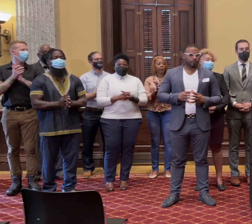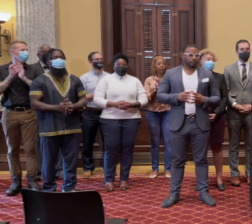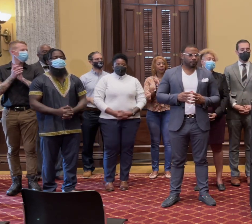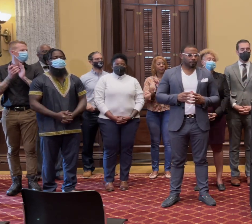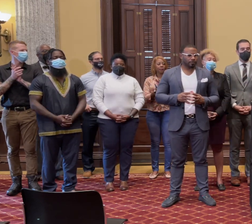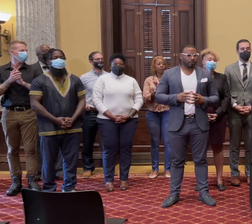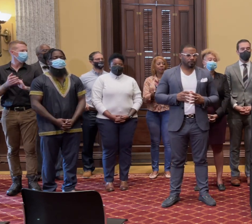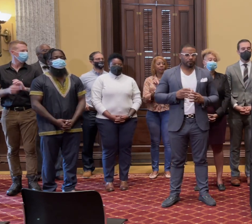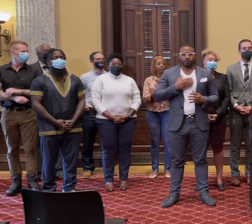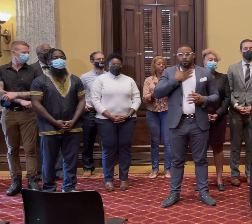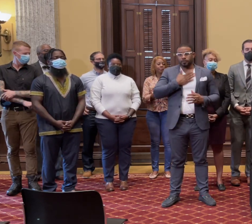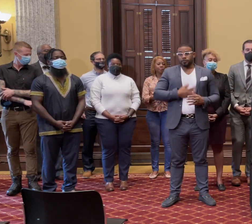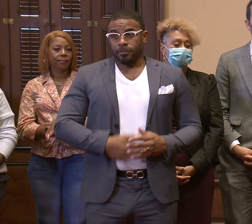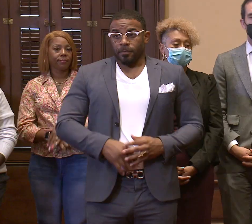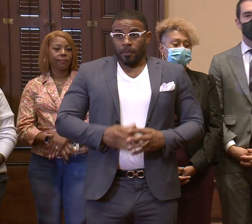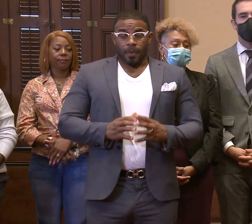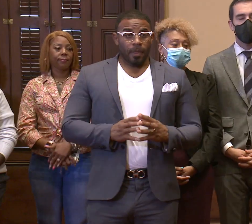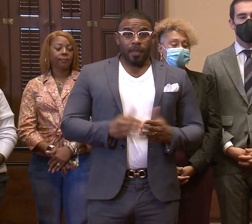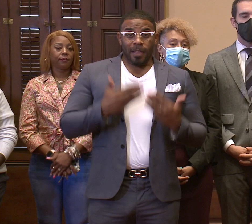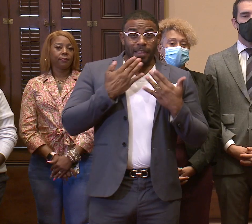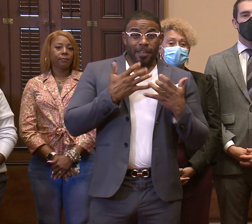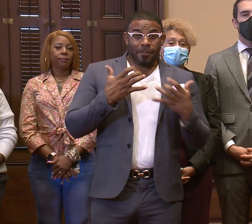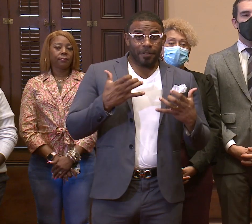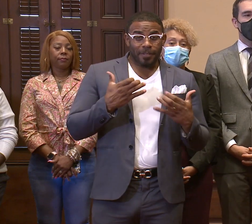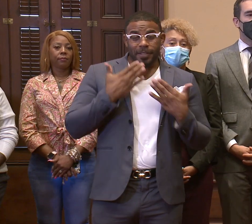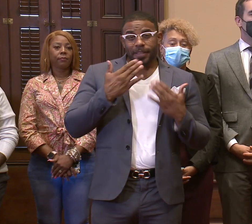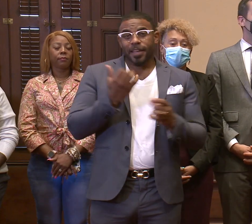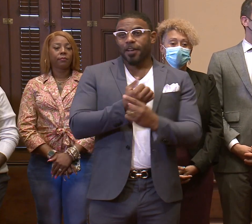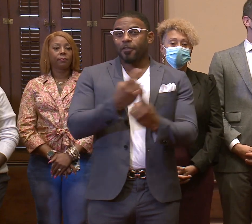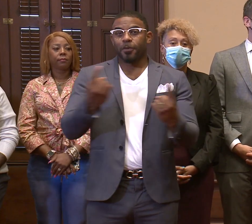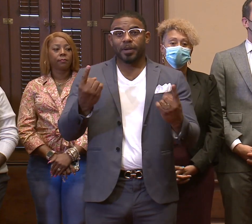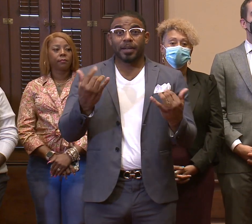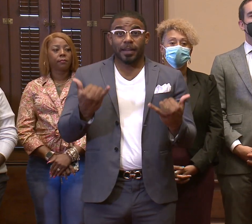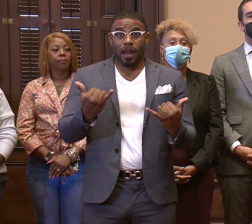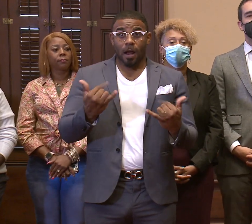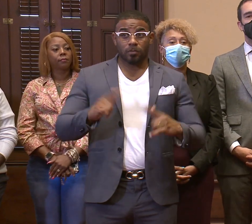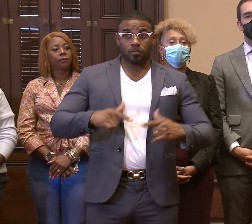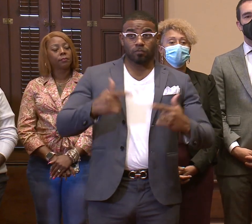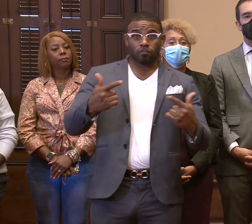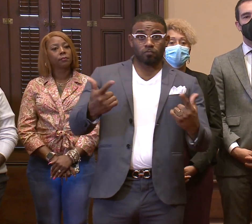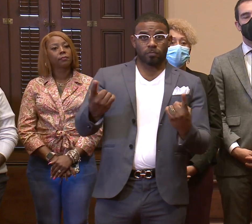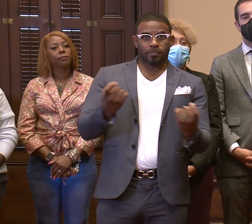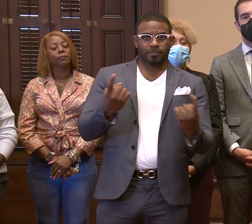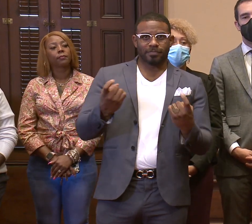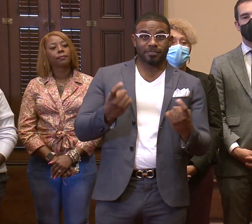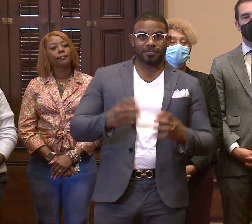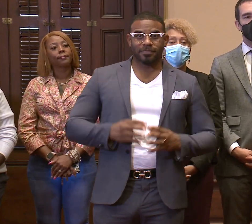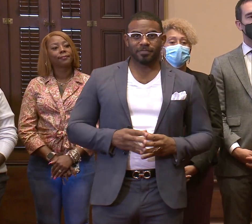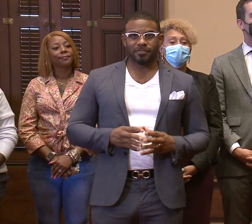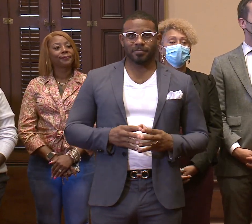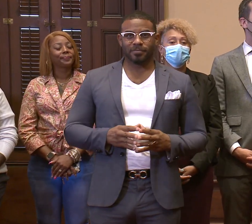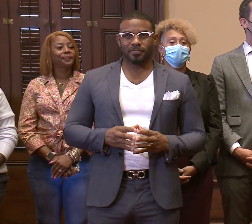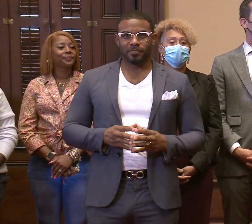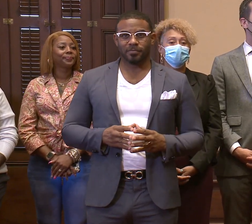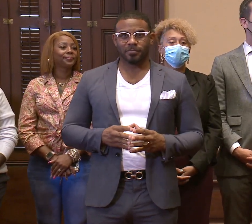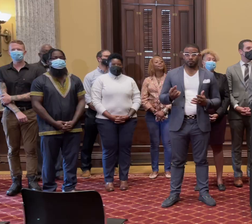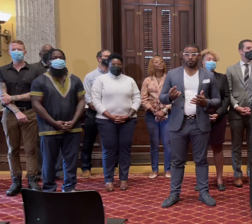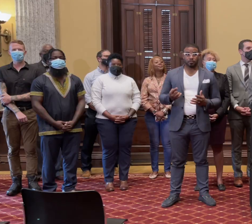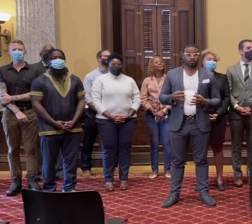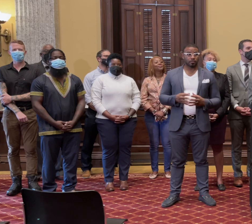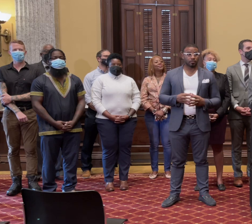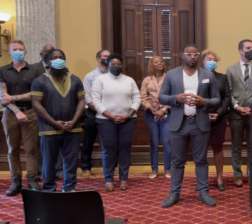Sorry, Krista. Thank you. Thank you, everyone. And now we will open it up for questions.